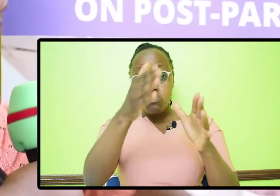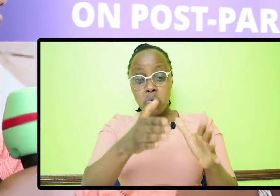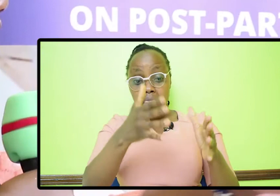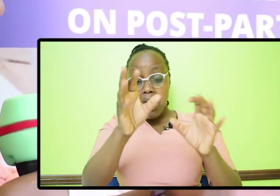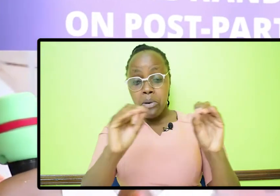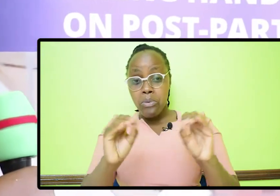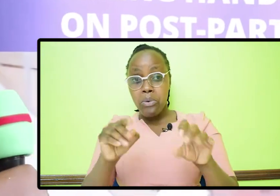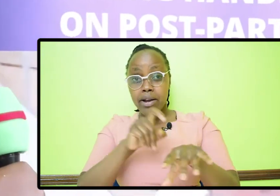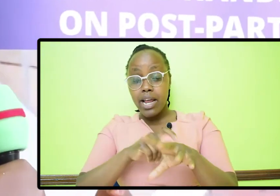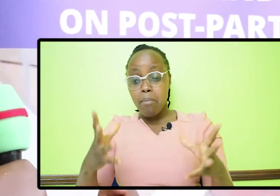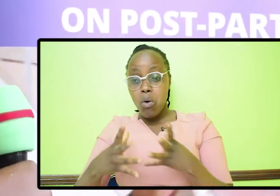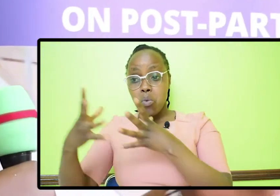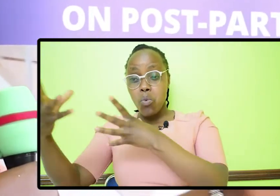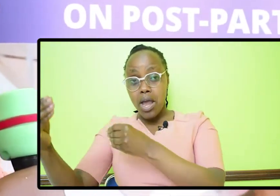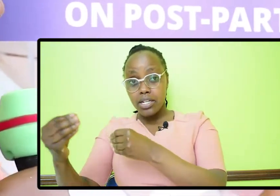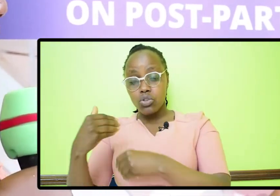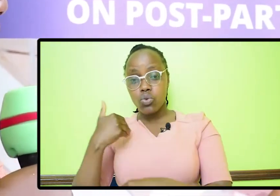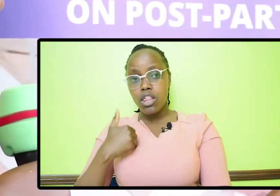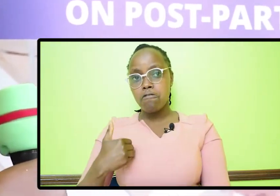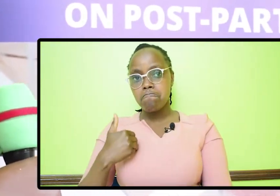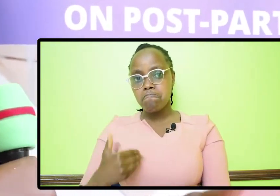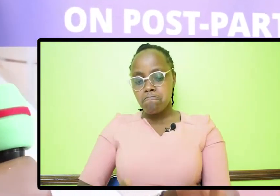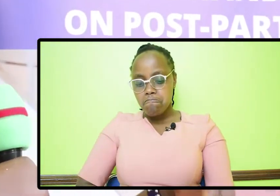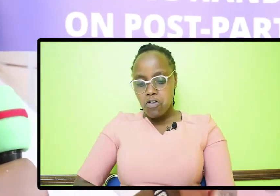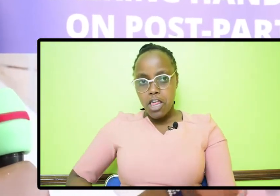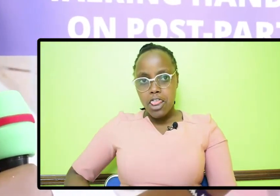no, you were not there when she was going through